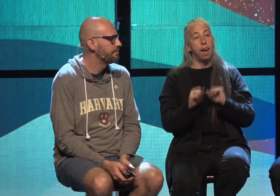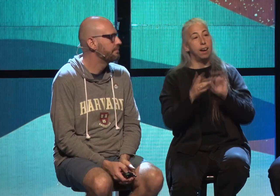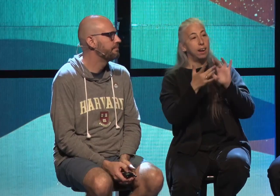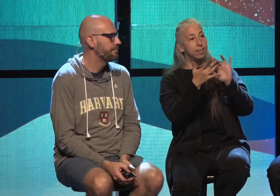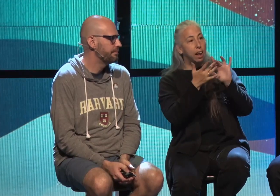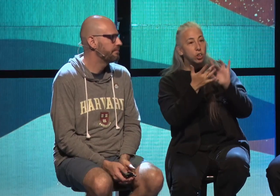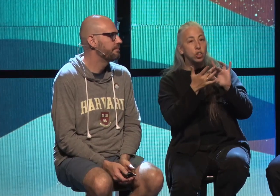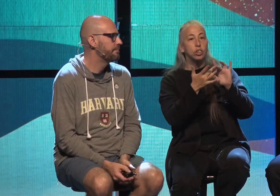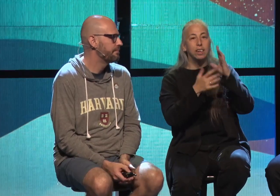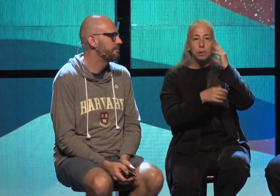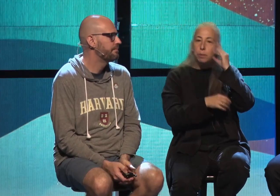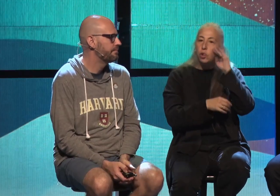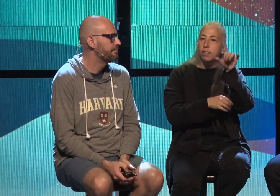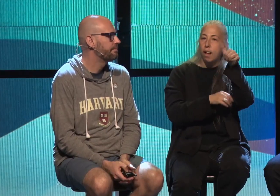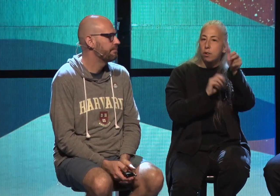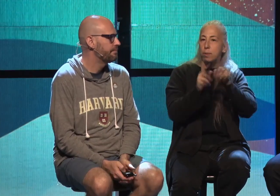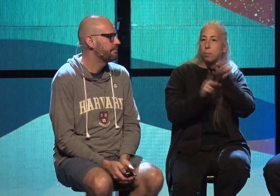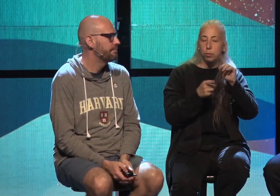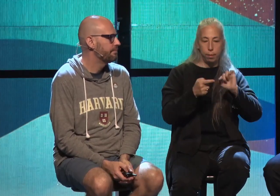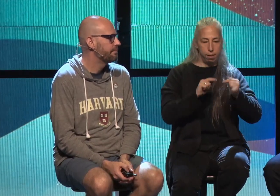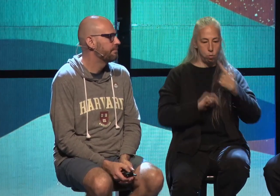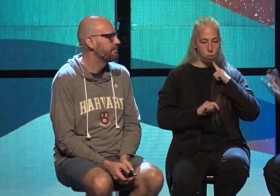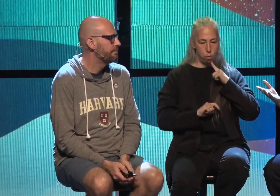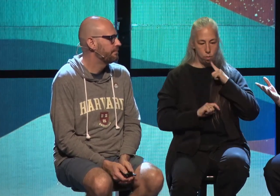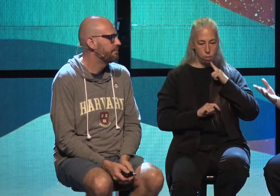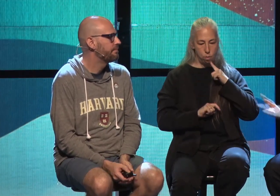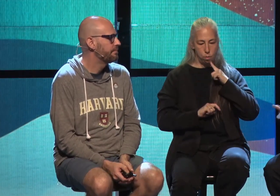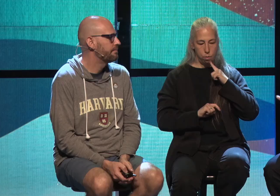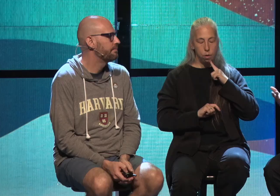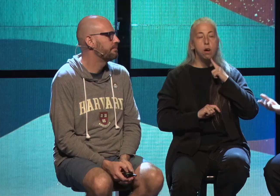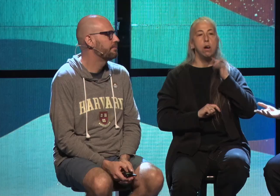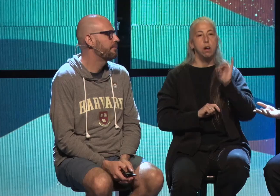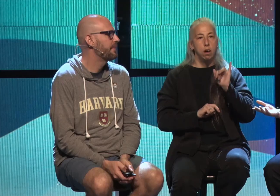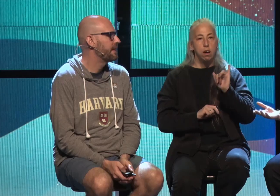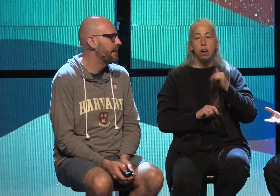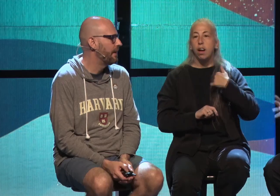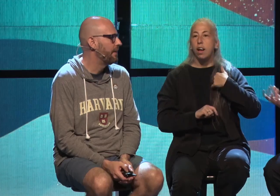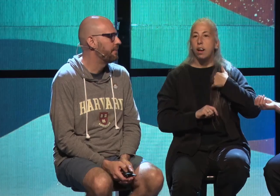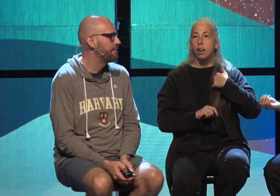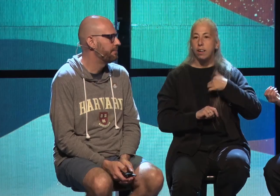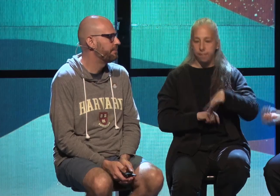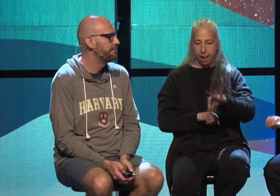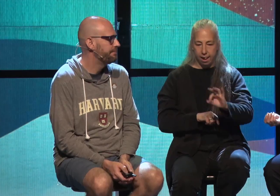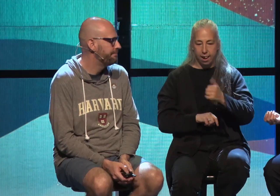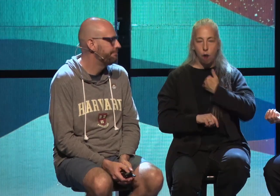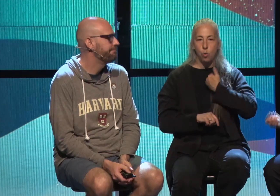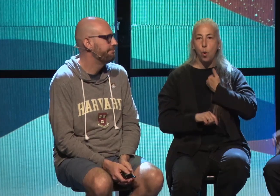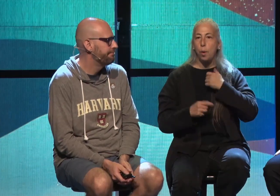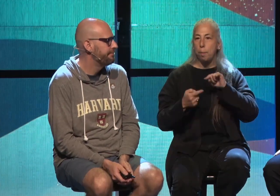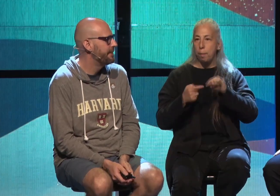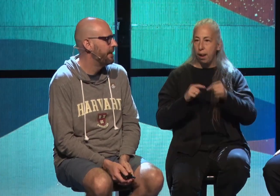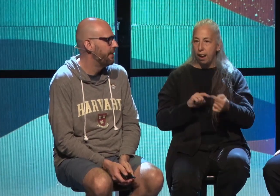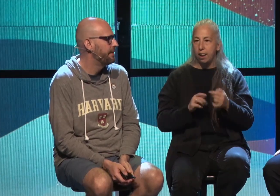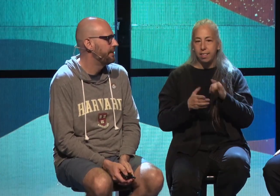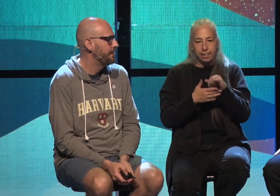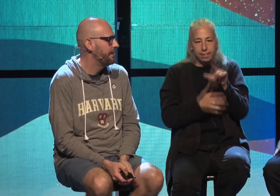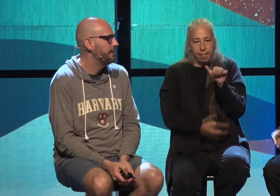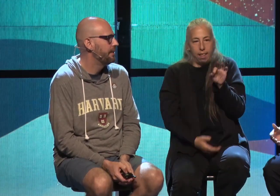pain or our own, that is also where there is life. Like they're just connected.